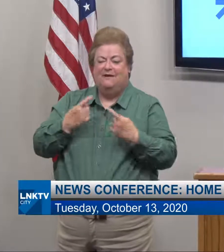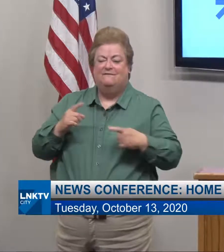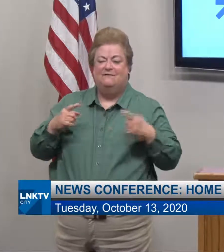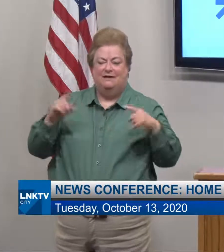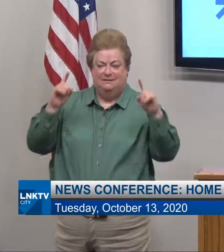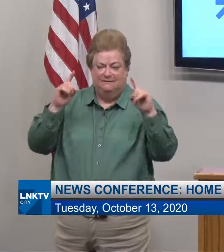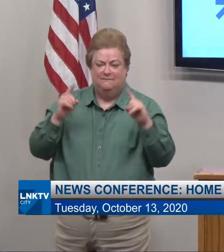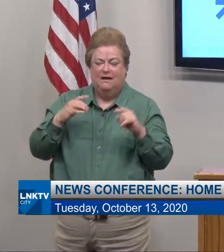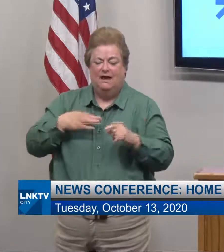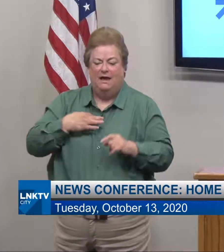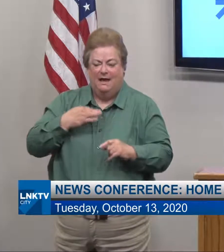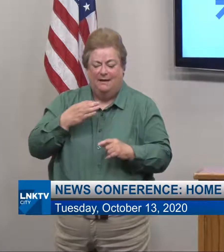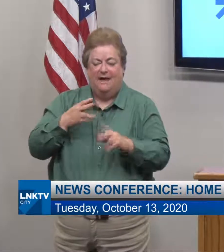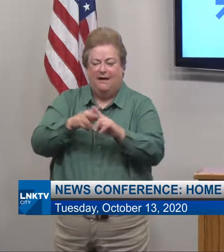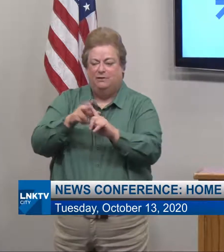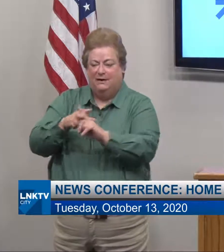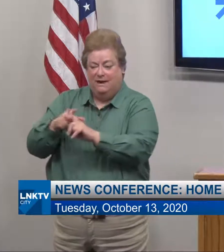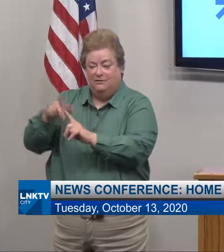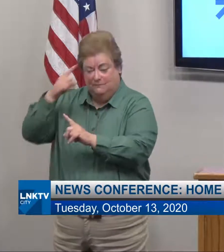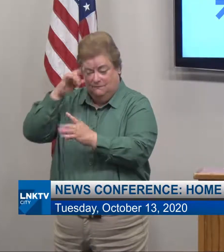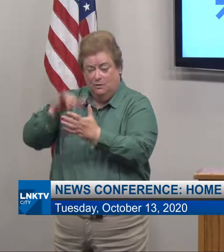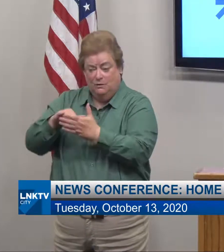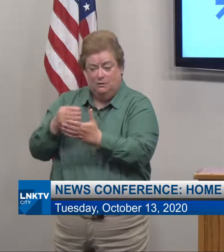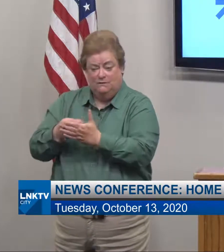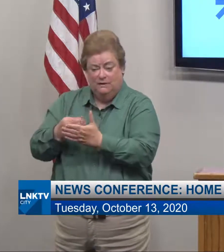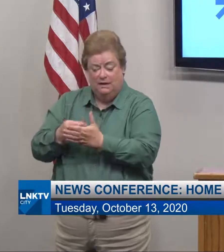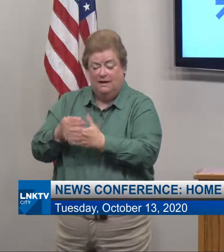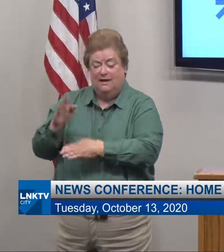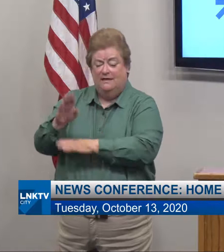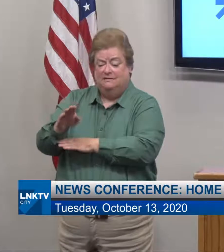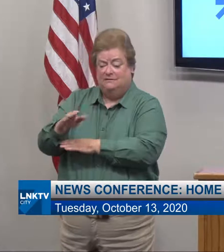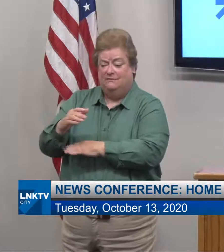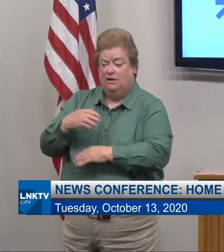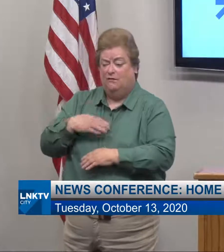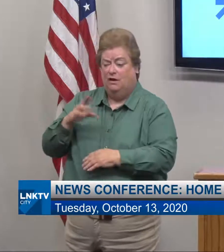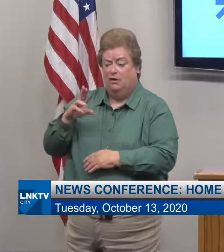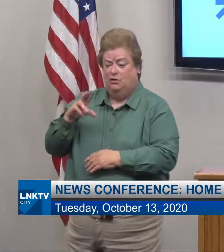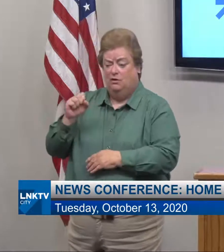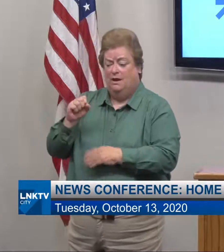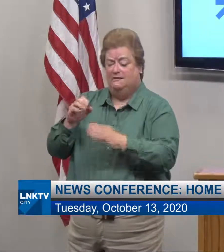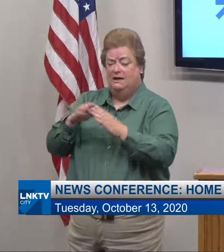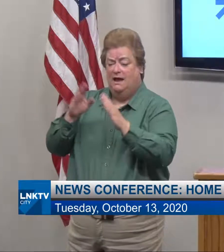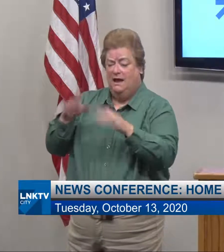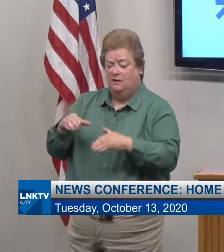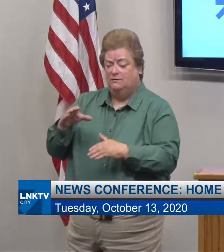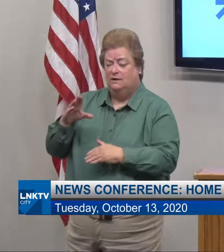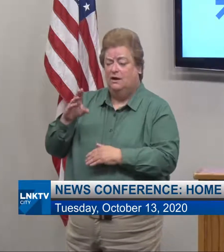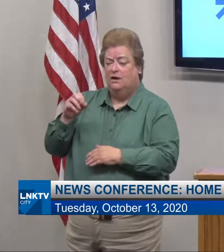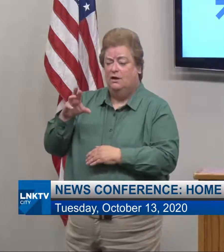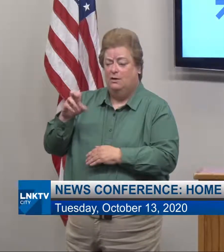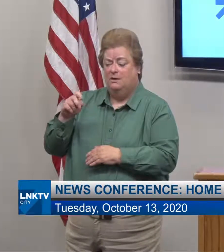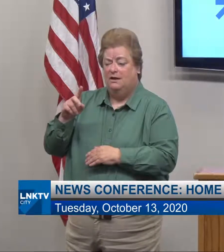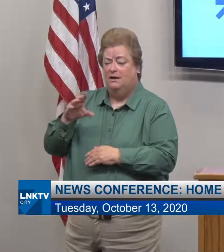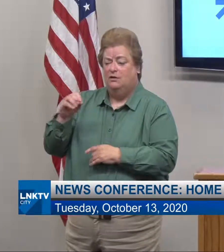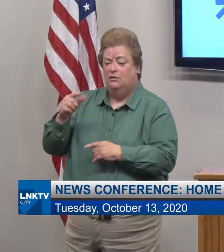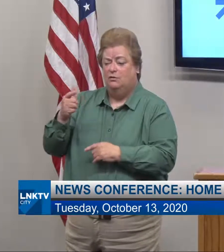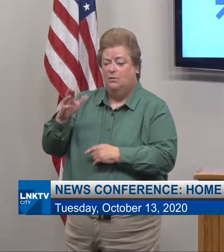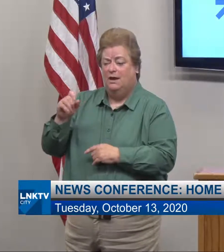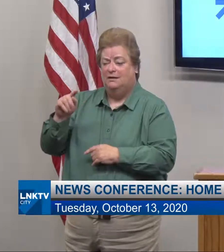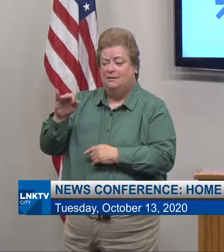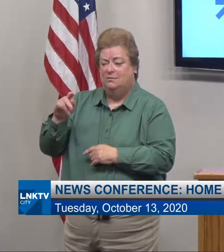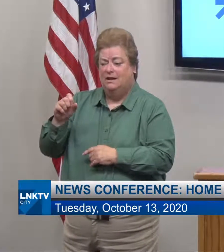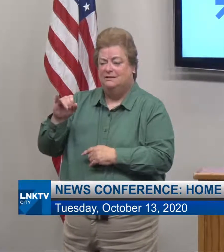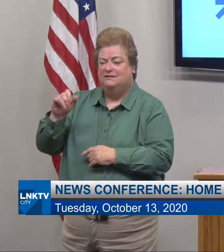vital funds. This afternoon, I am pleased to welcome the U.S. Housing and Urban Development Great Plains Regional Administrator